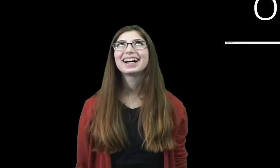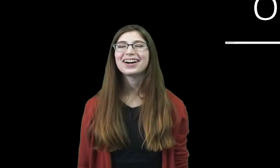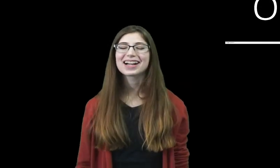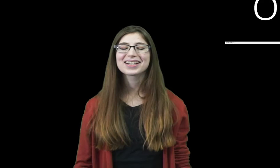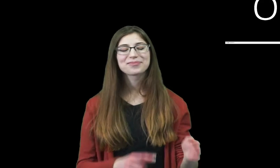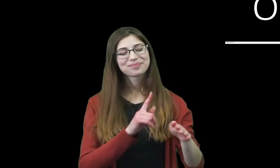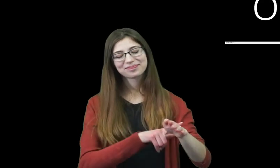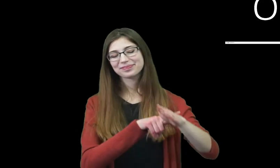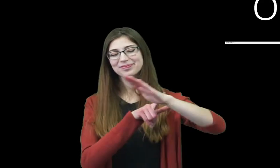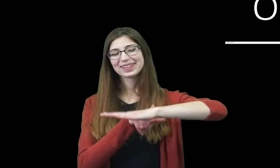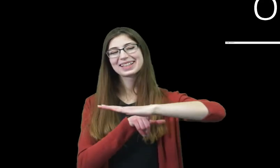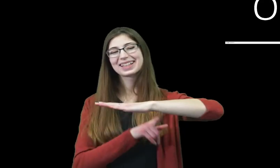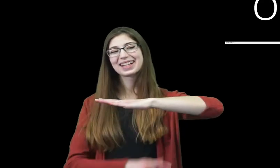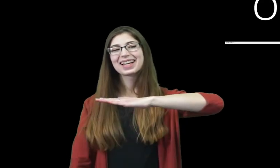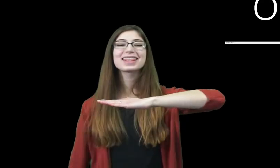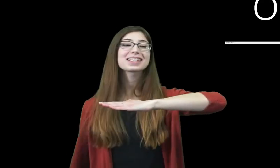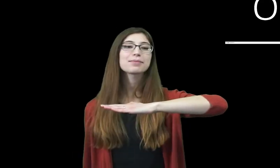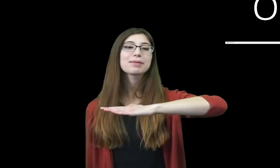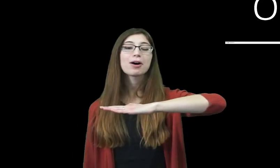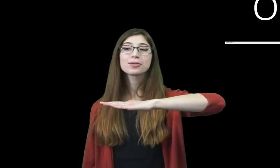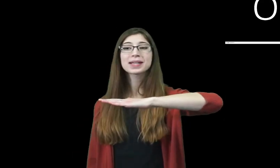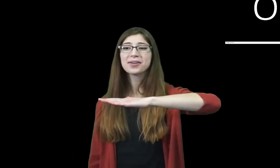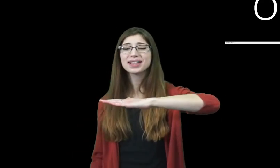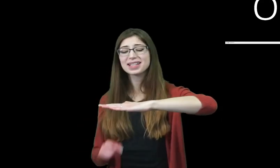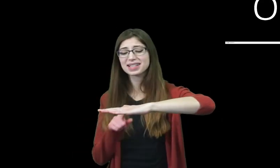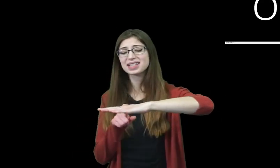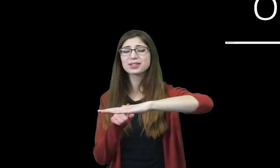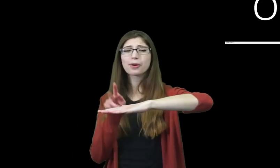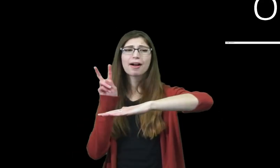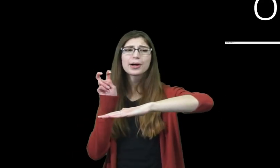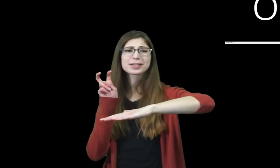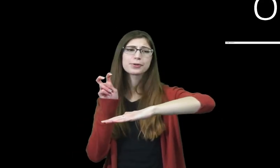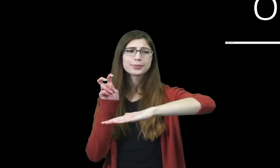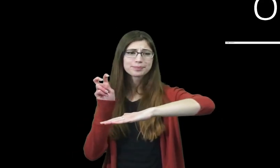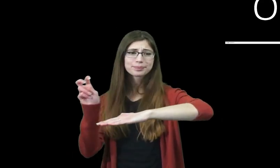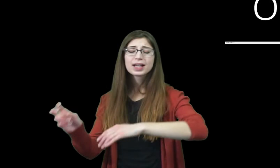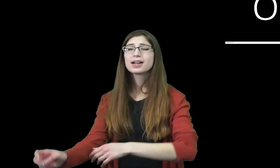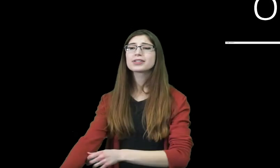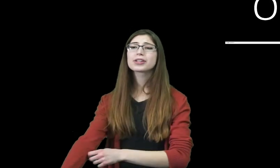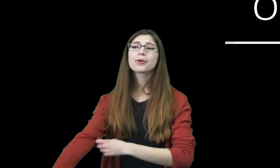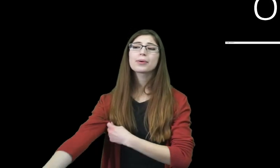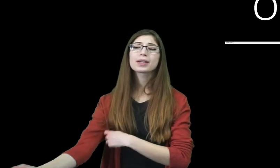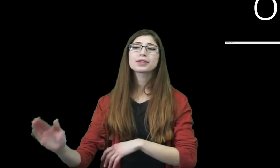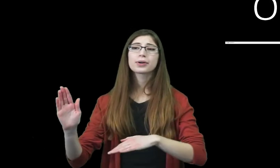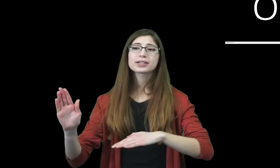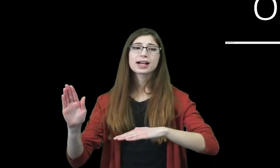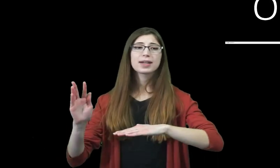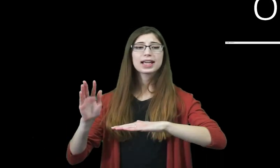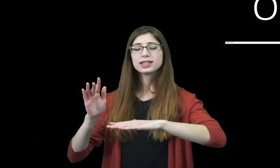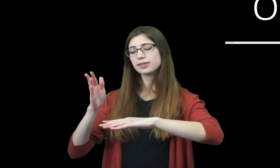All right. That's going to be palm down, and this is your obstacle. So with your dominant hand,